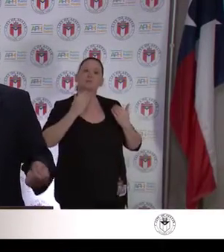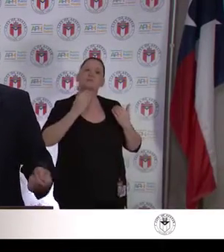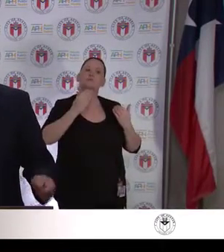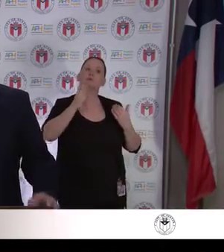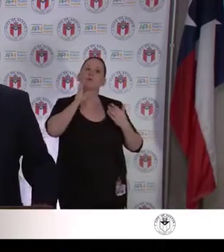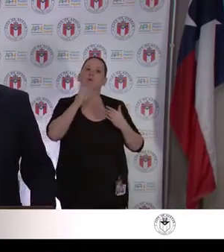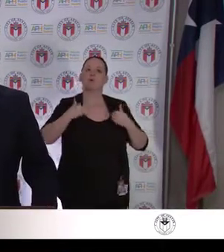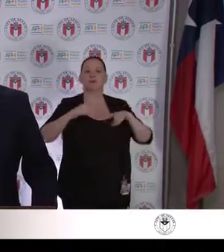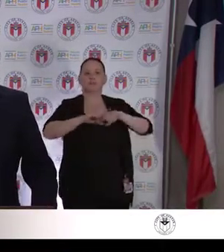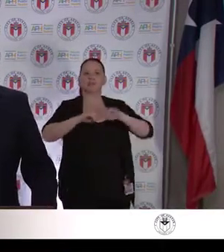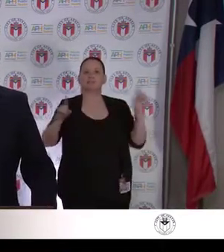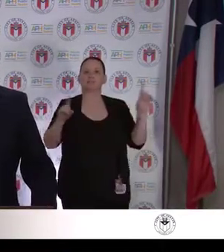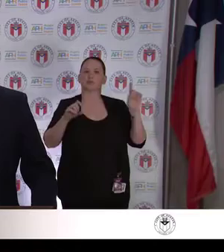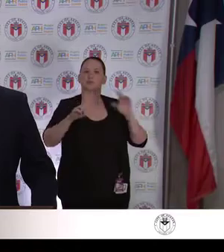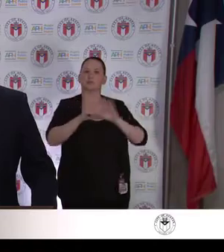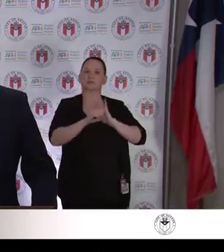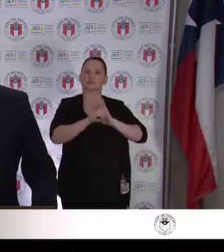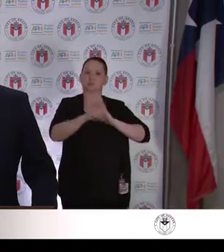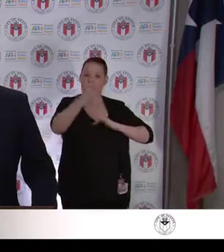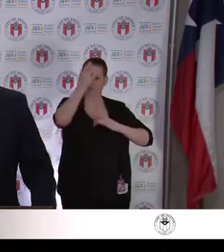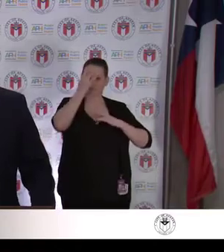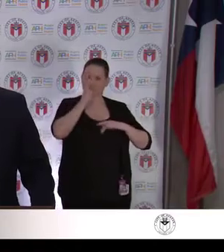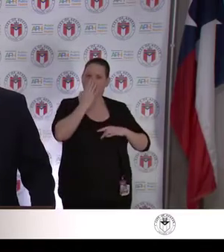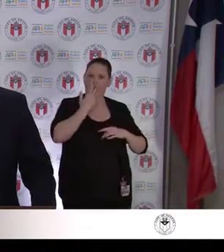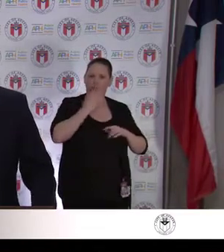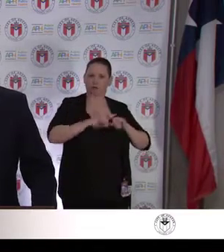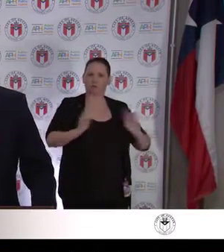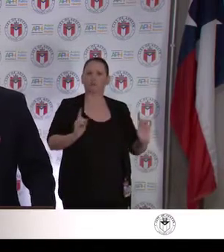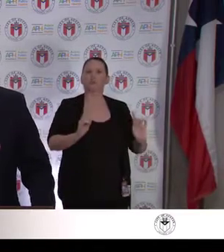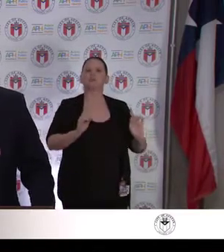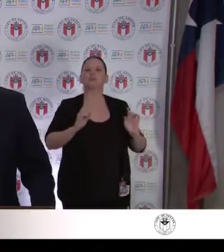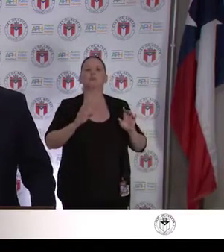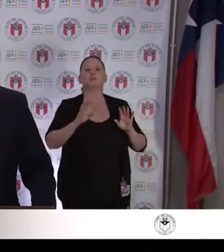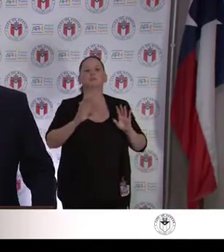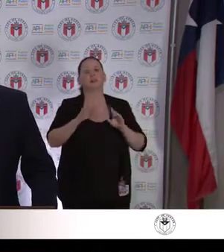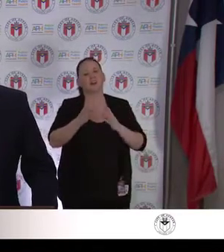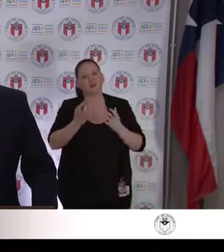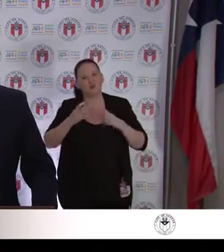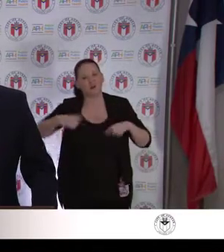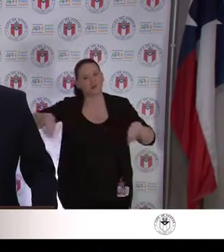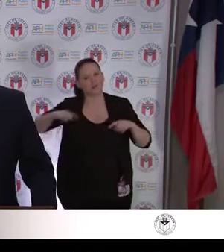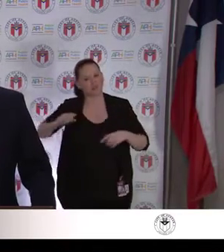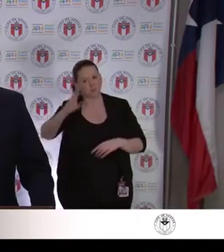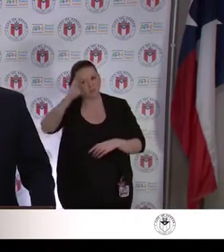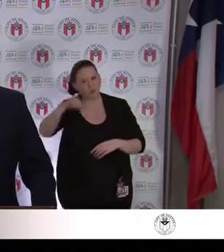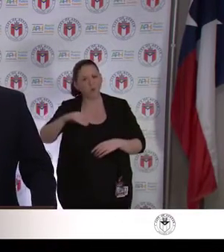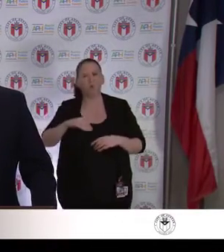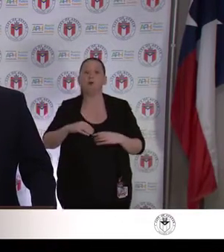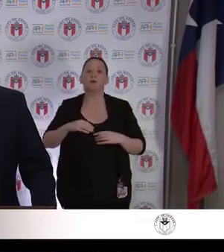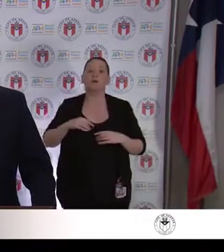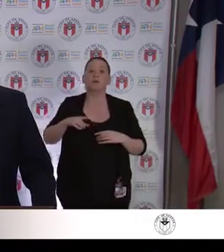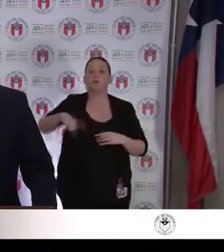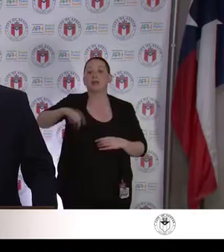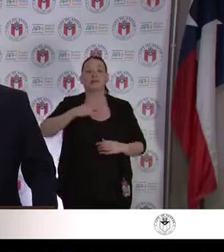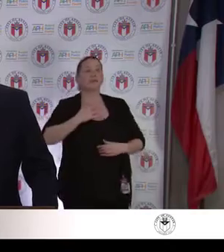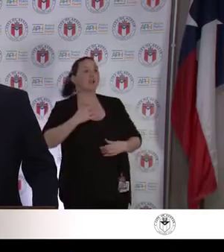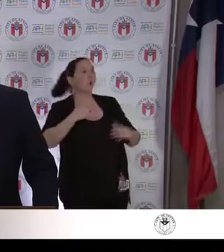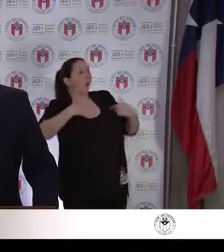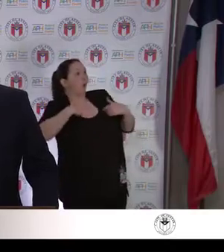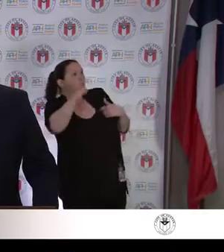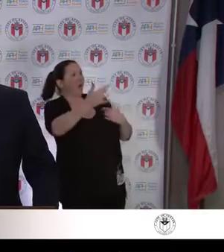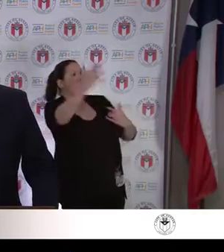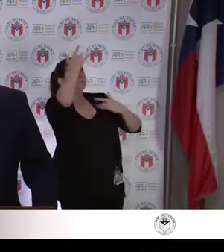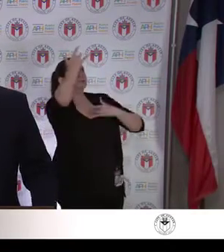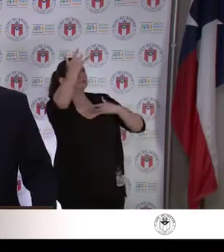same symptoms that other people might. But I would just point out, and I want these folks to know that even though they don't feel the